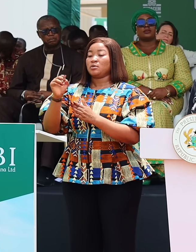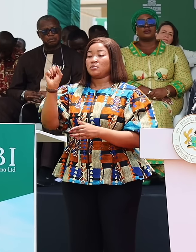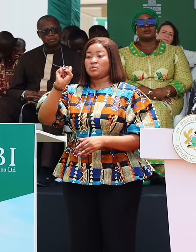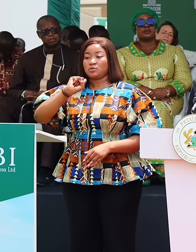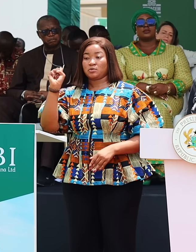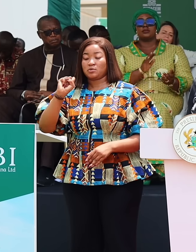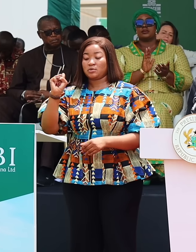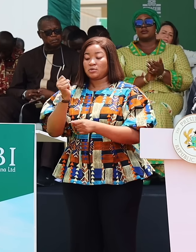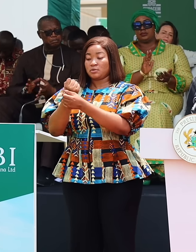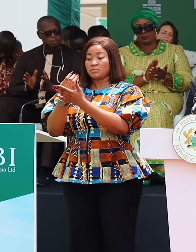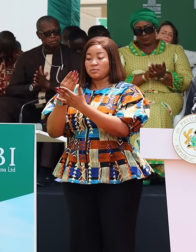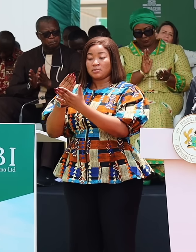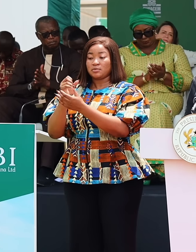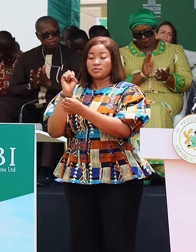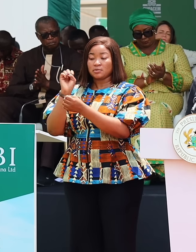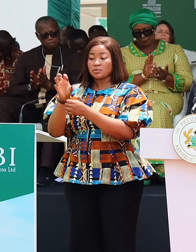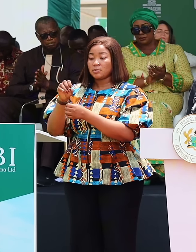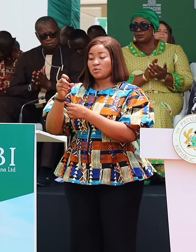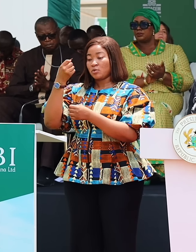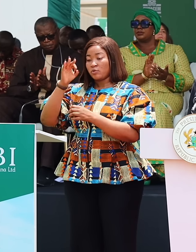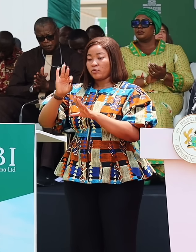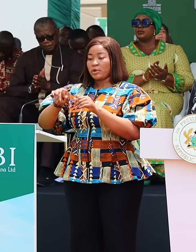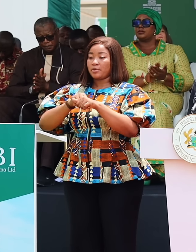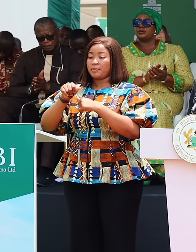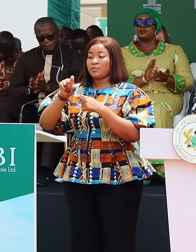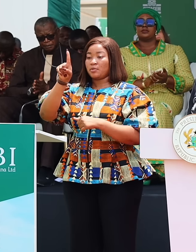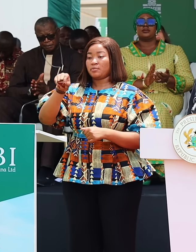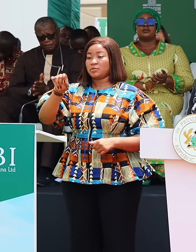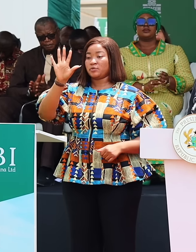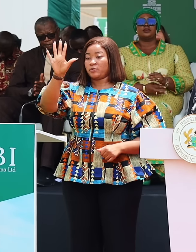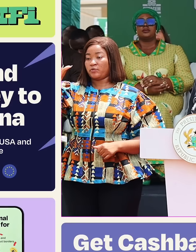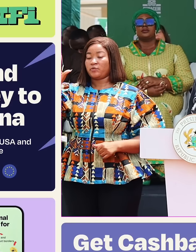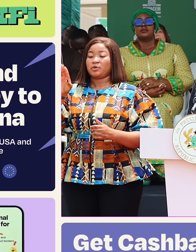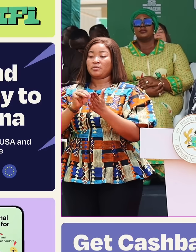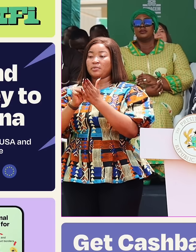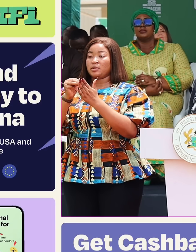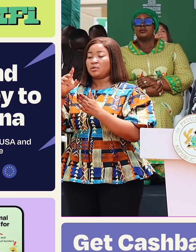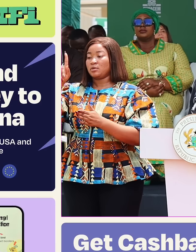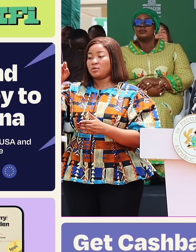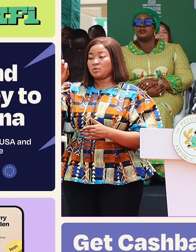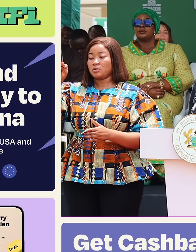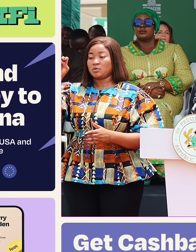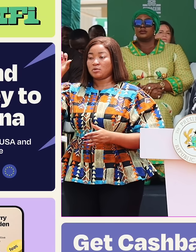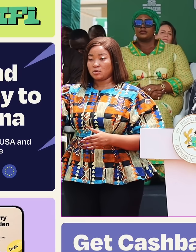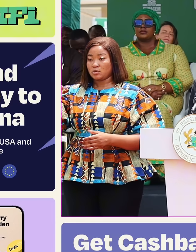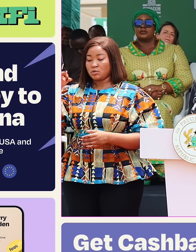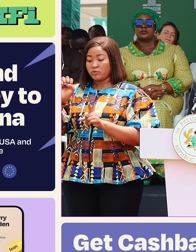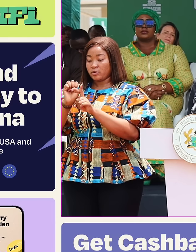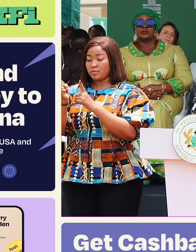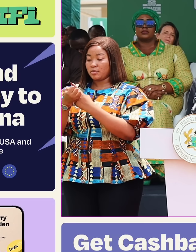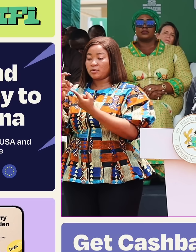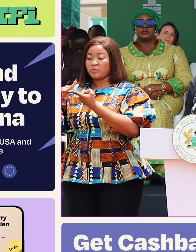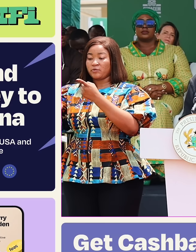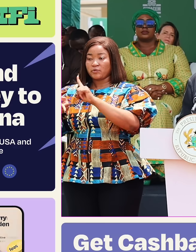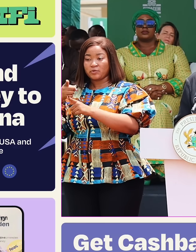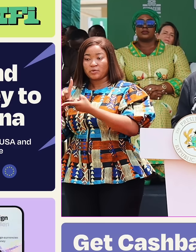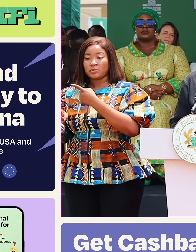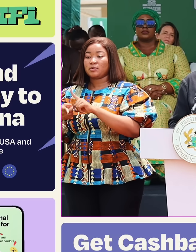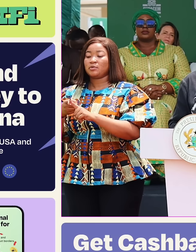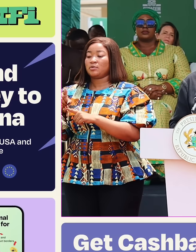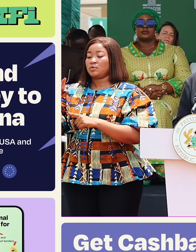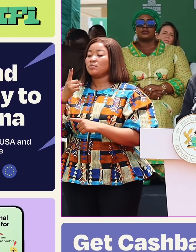USD investment with an annual capacity of 1.5 million tons of environmentally friendly